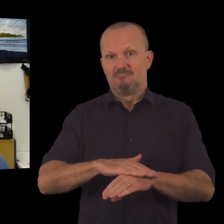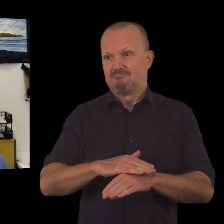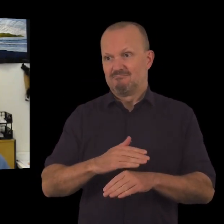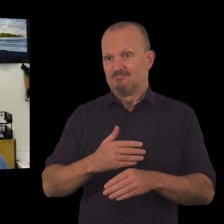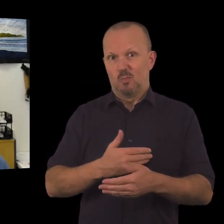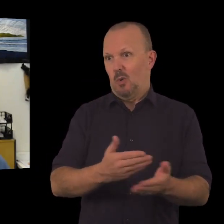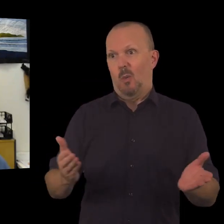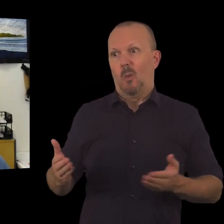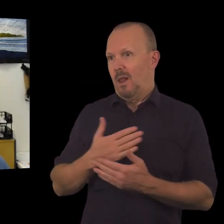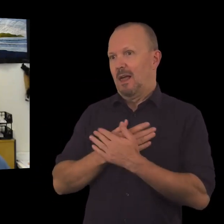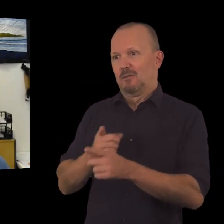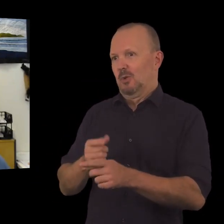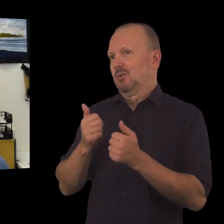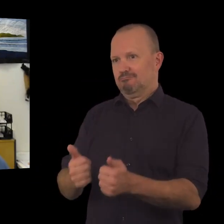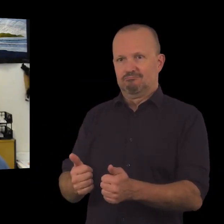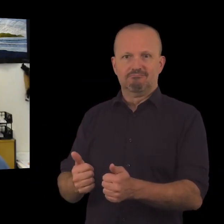People love you.